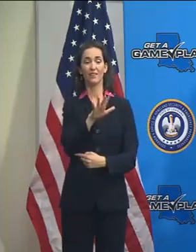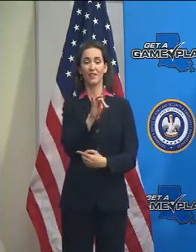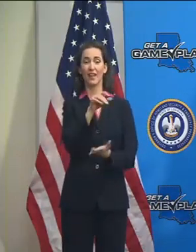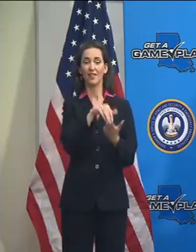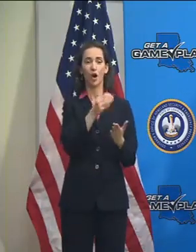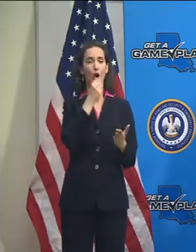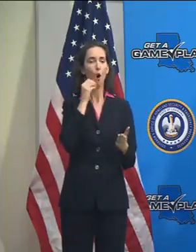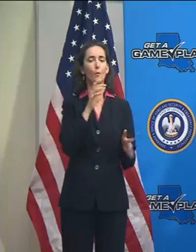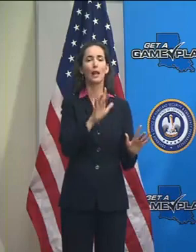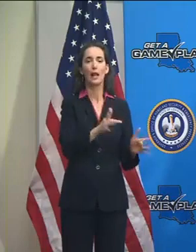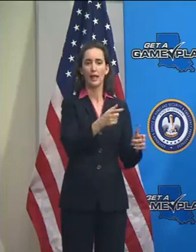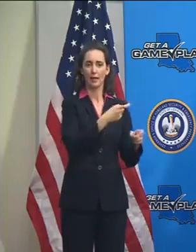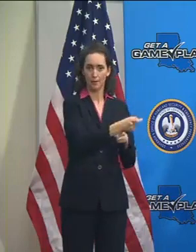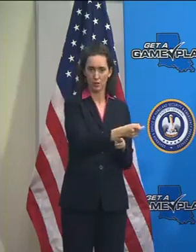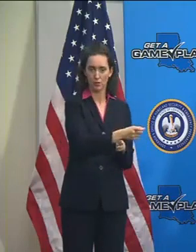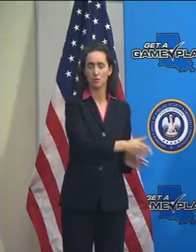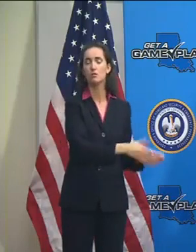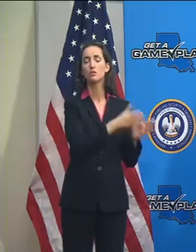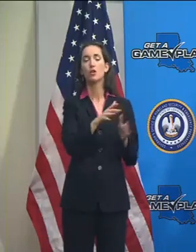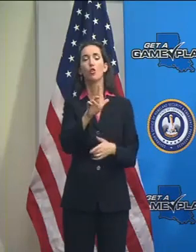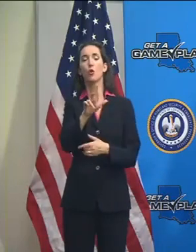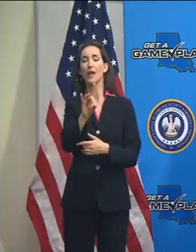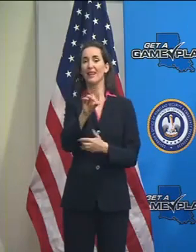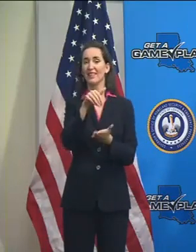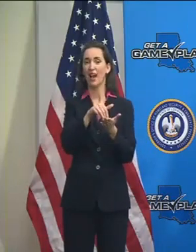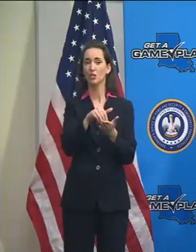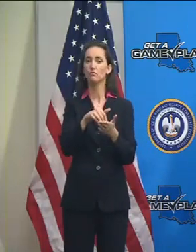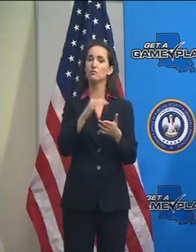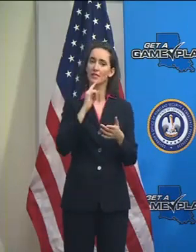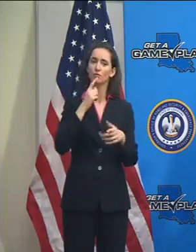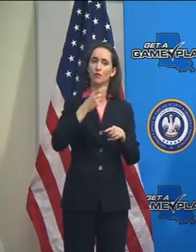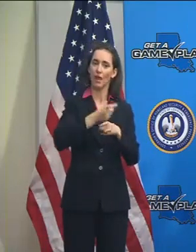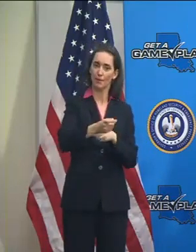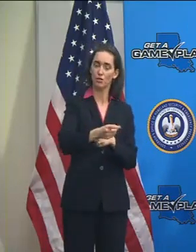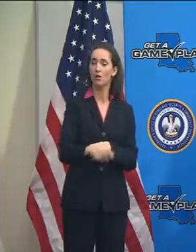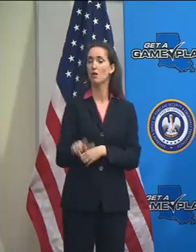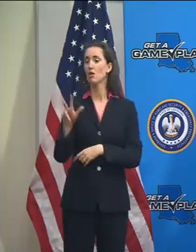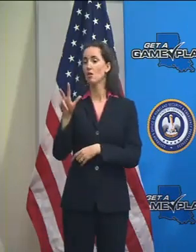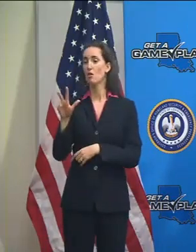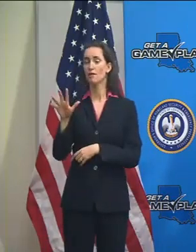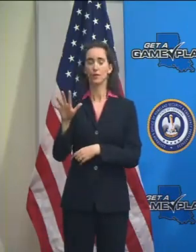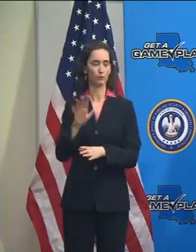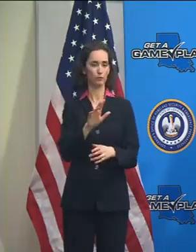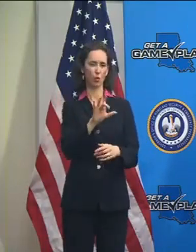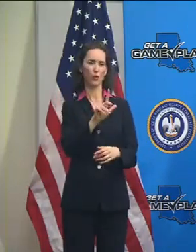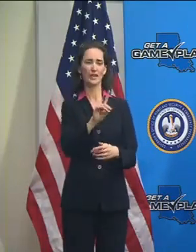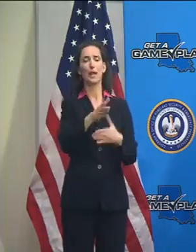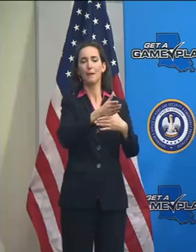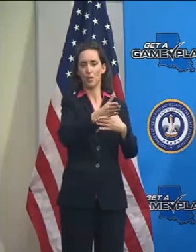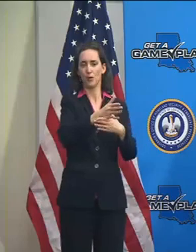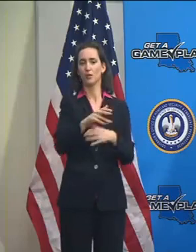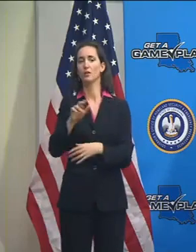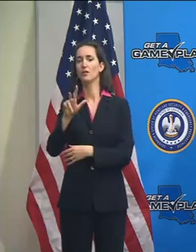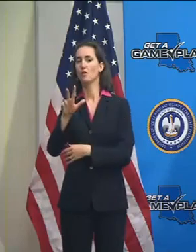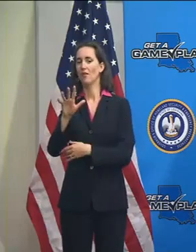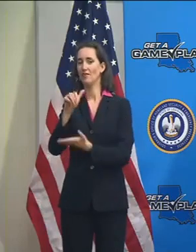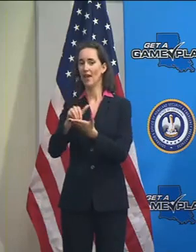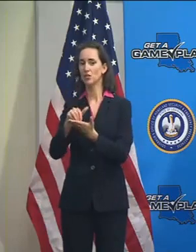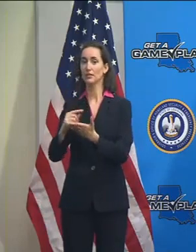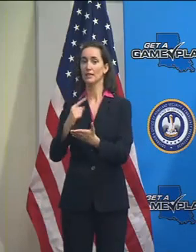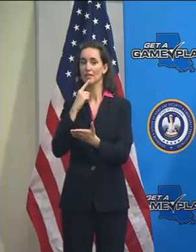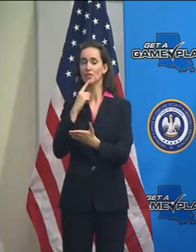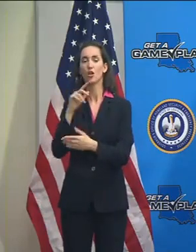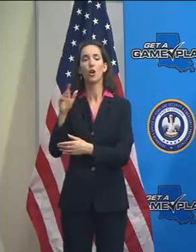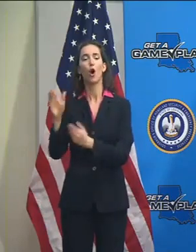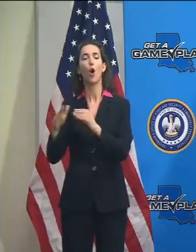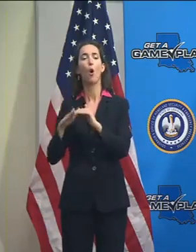damage, about 38,000 with moderate damage, 35,000 with major damage, and over 10,000